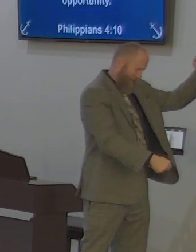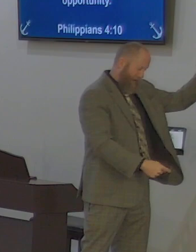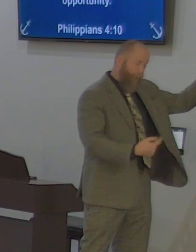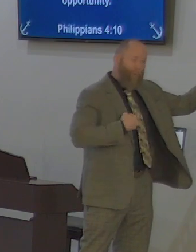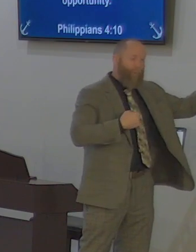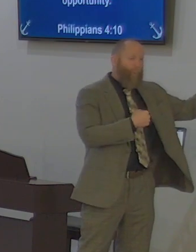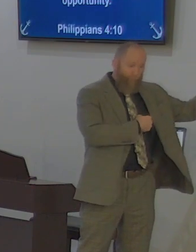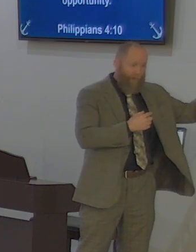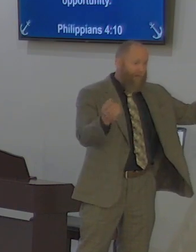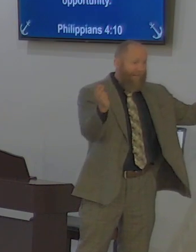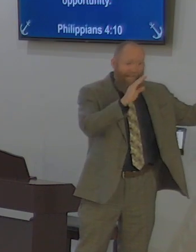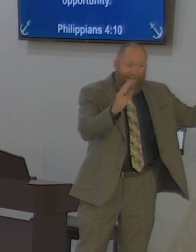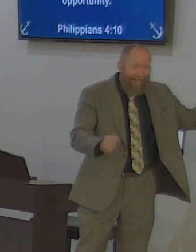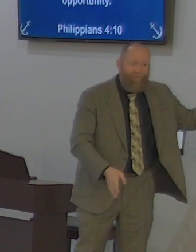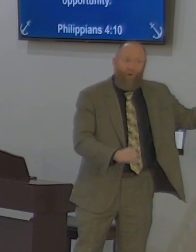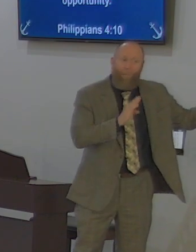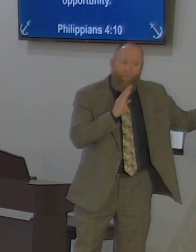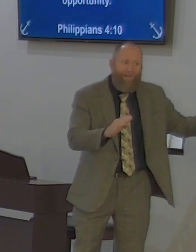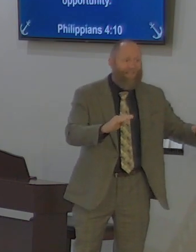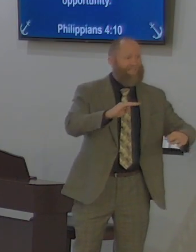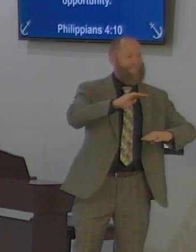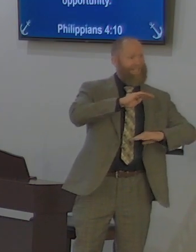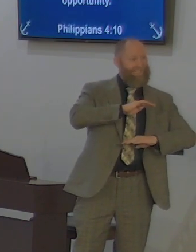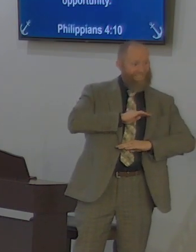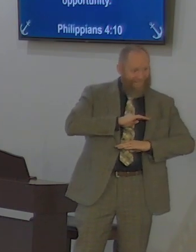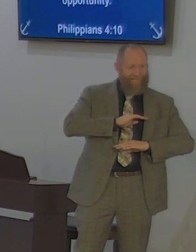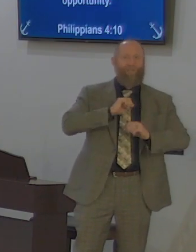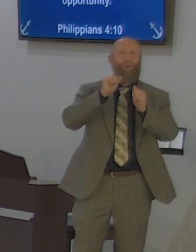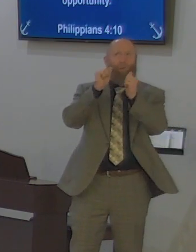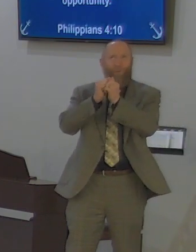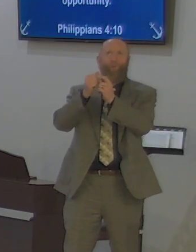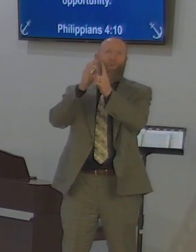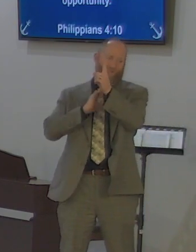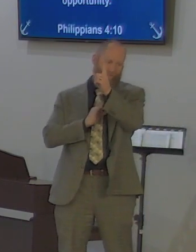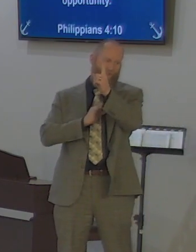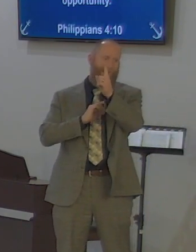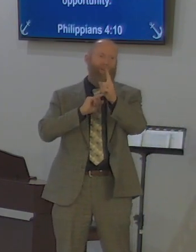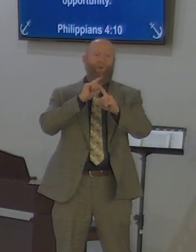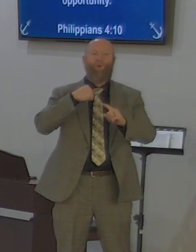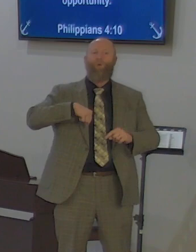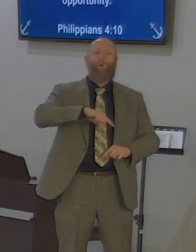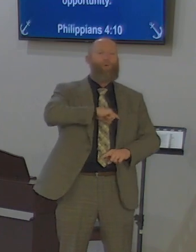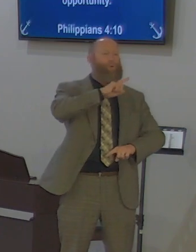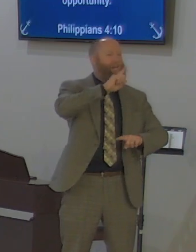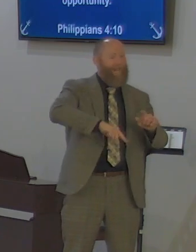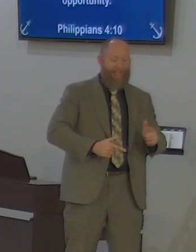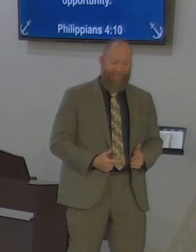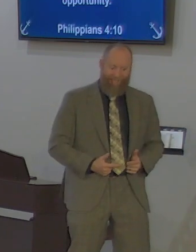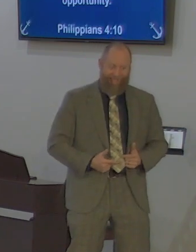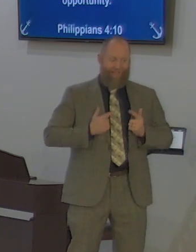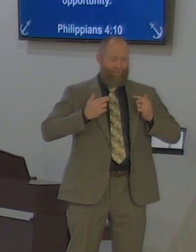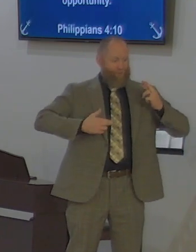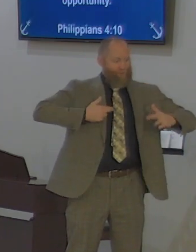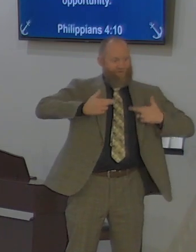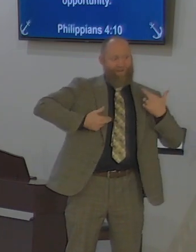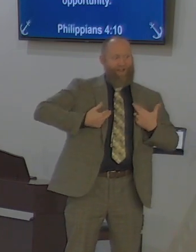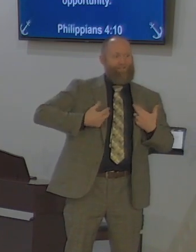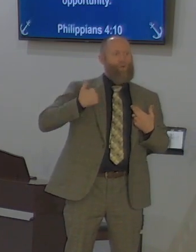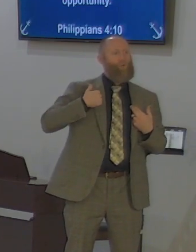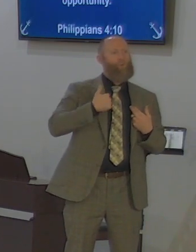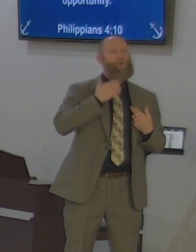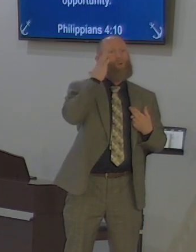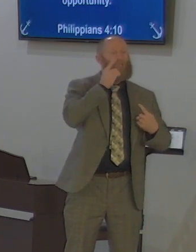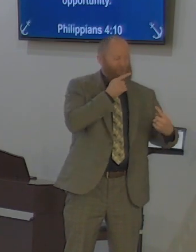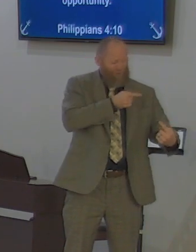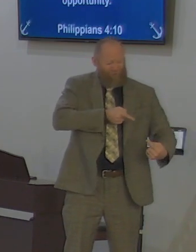who's contented with God. They'll never be able to live a normal, revived life. They'll always be striving because they'll for something more.